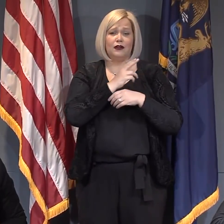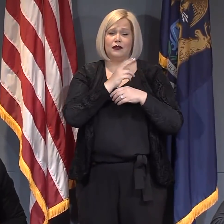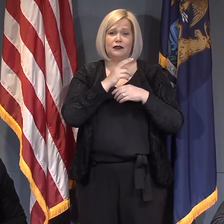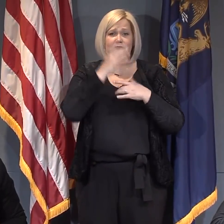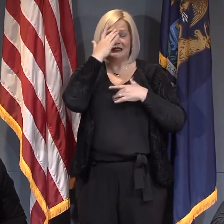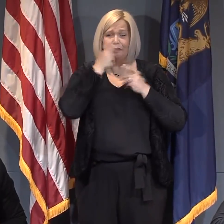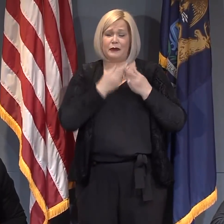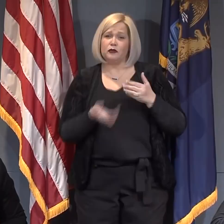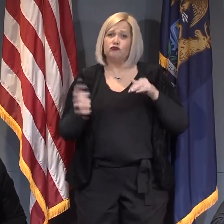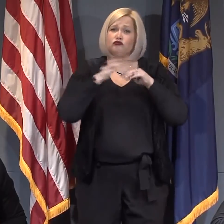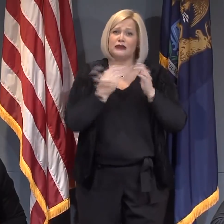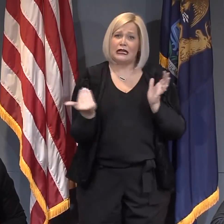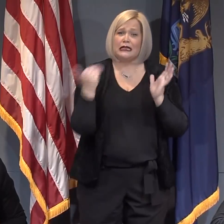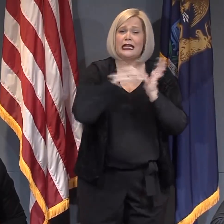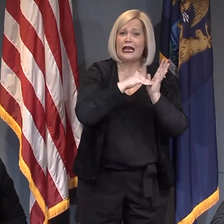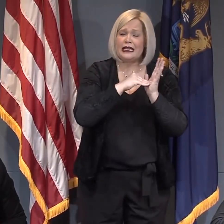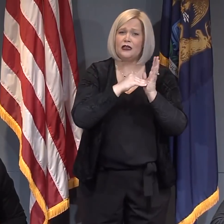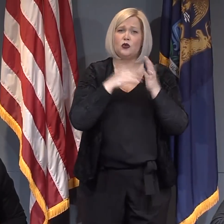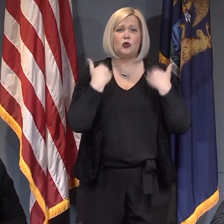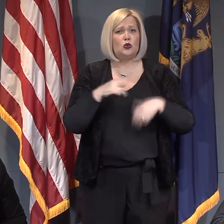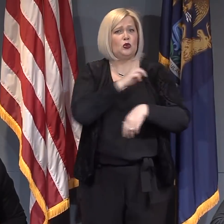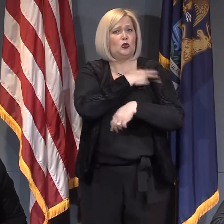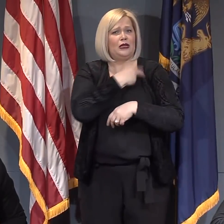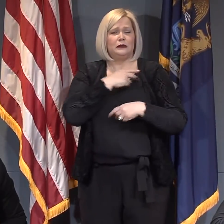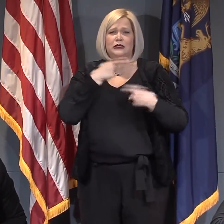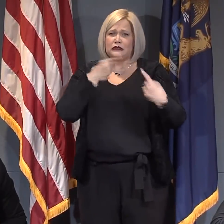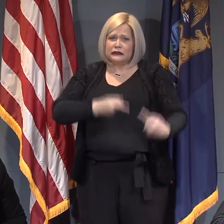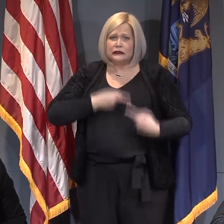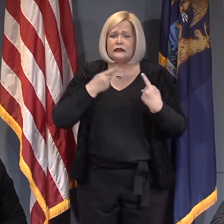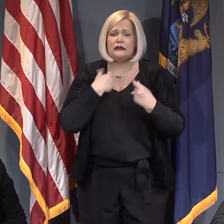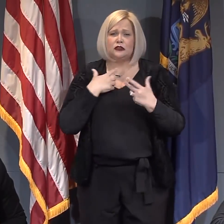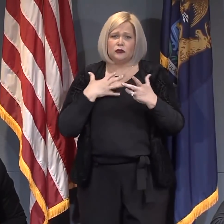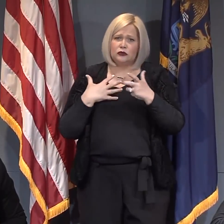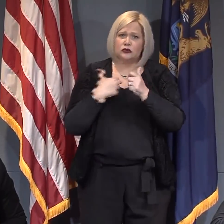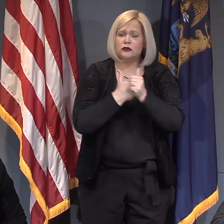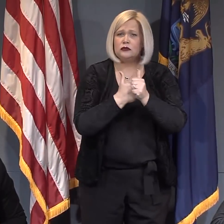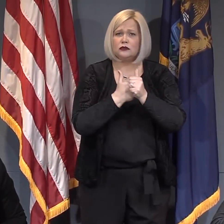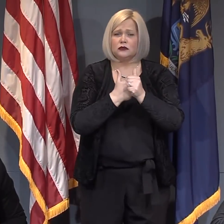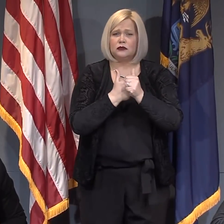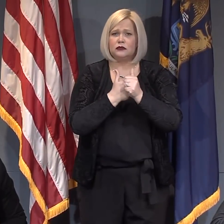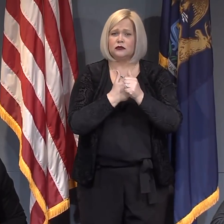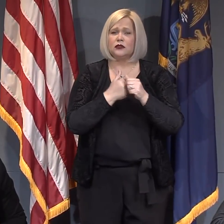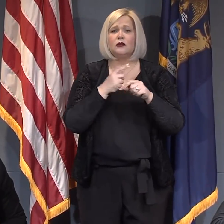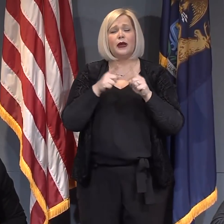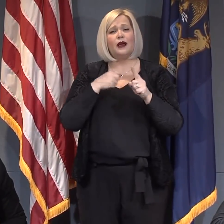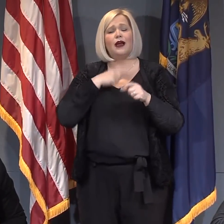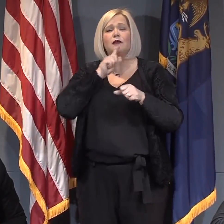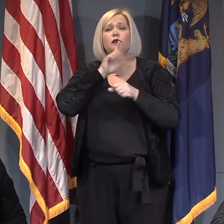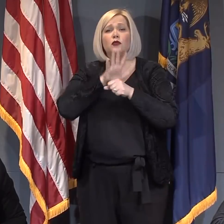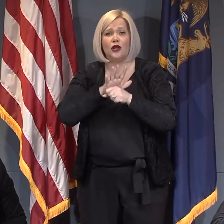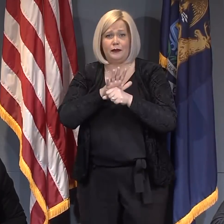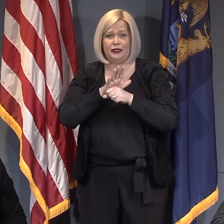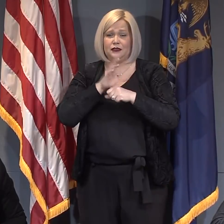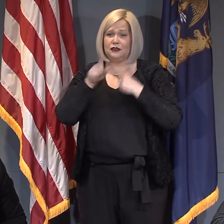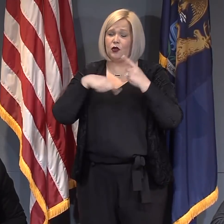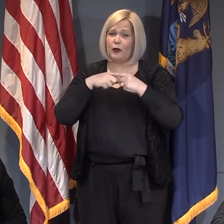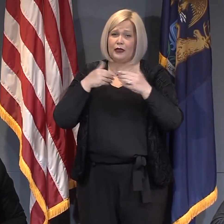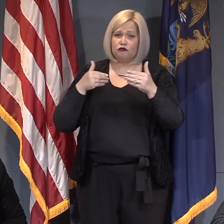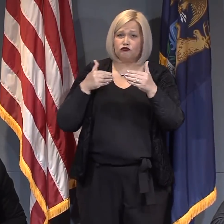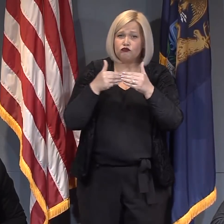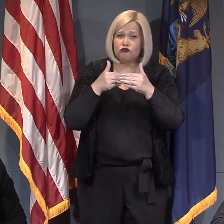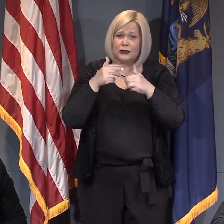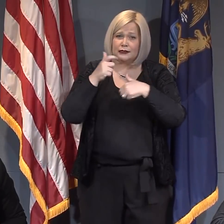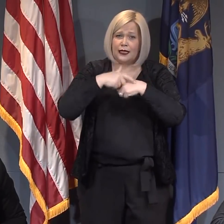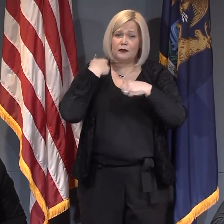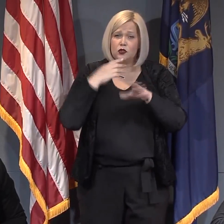very real if we don't get this right. But I promise that I will keep you all informed as we get closer to re-engaging